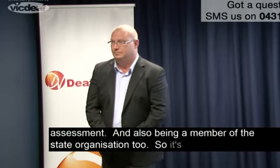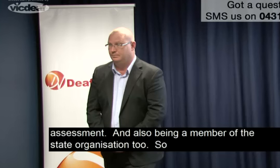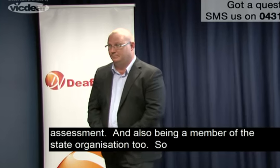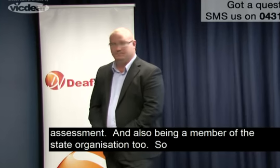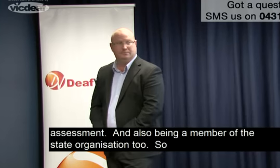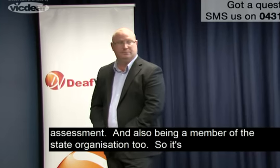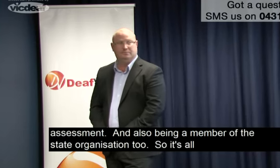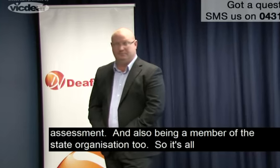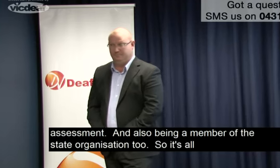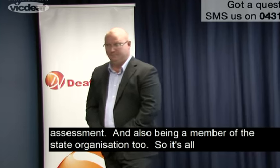cost.